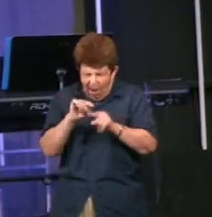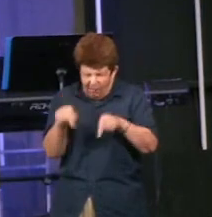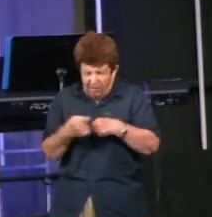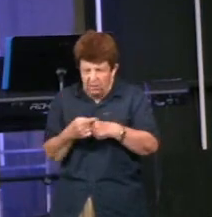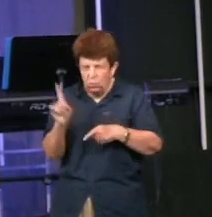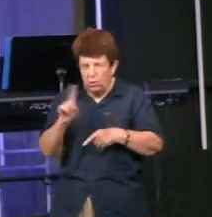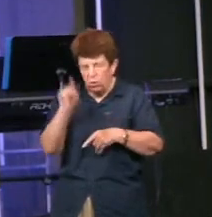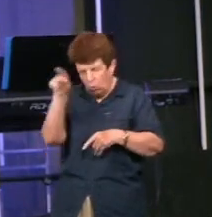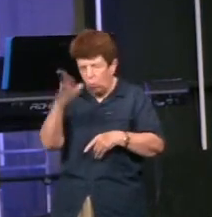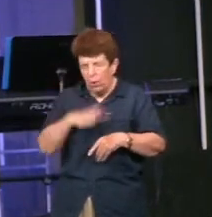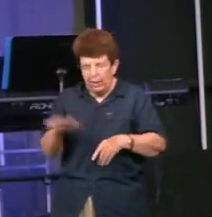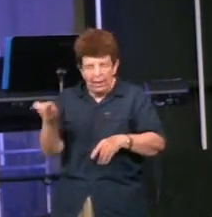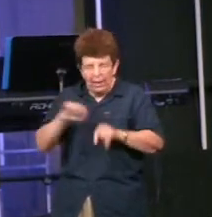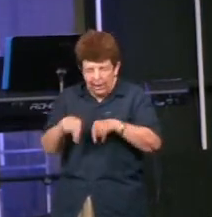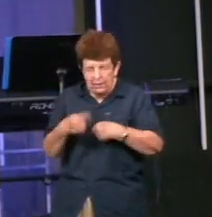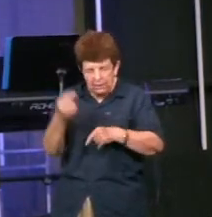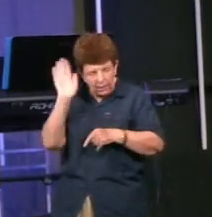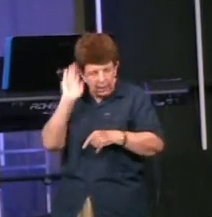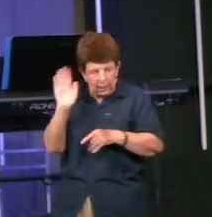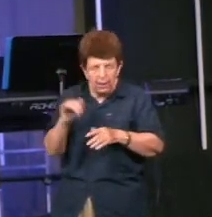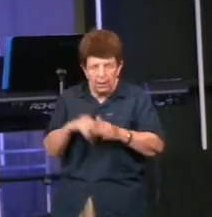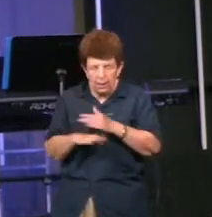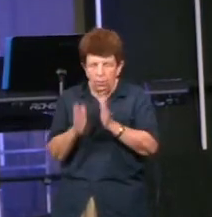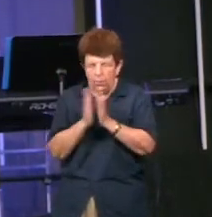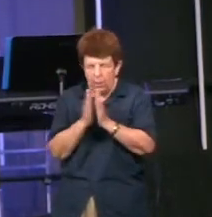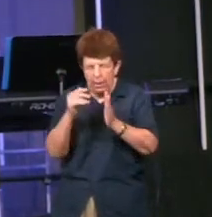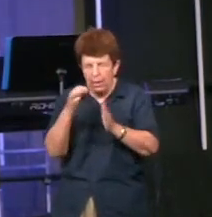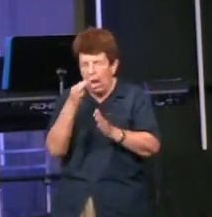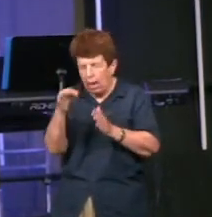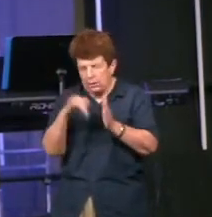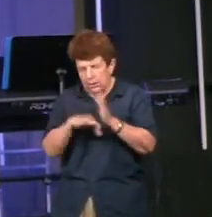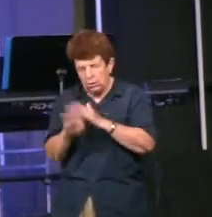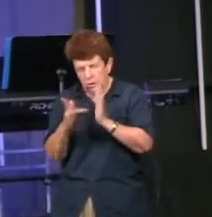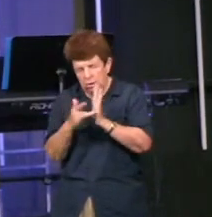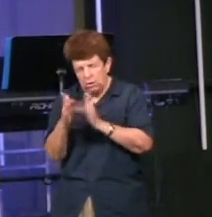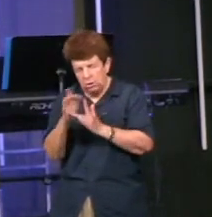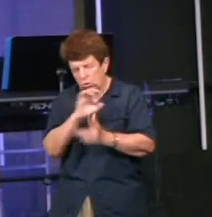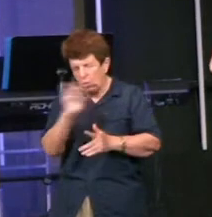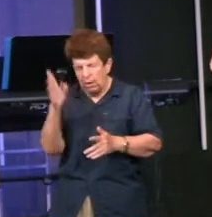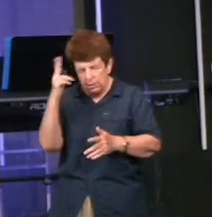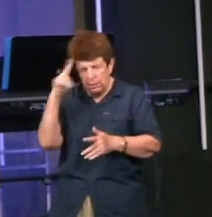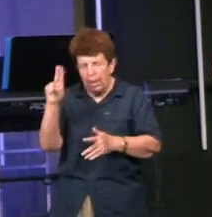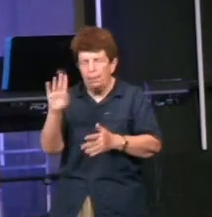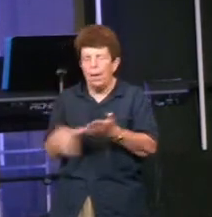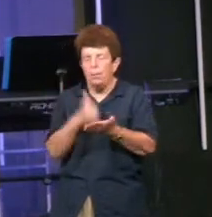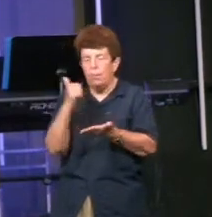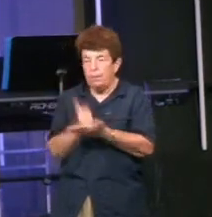what it is that you want us to hear this morning? We pray and ask in the name of Jesus Christ. Amen.